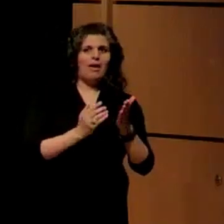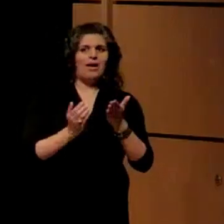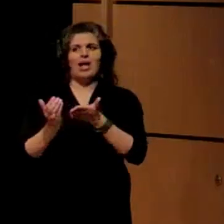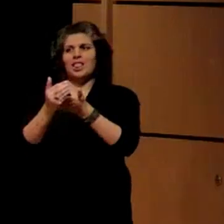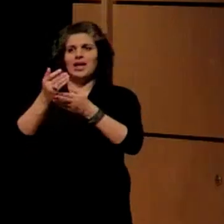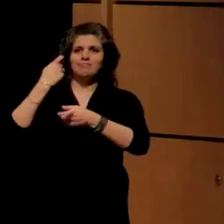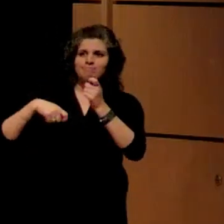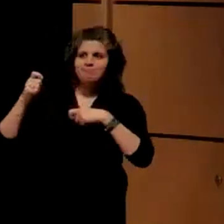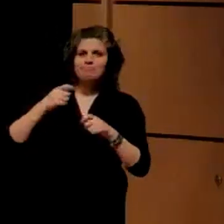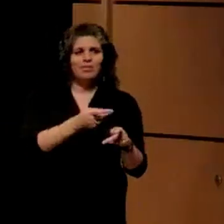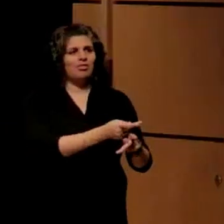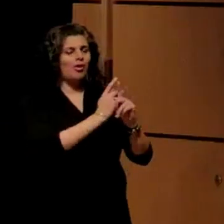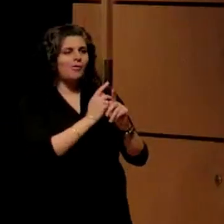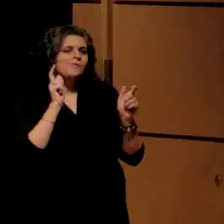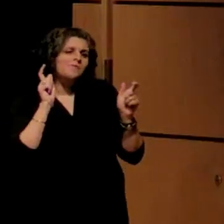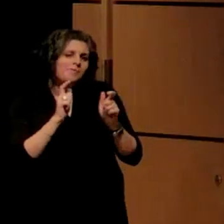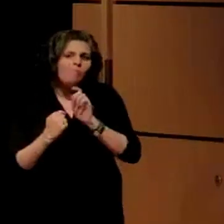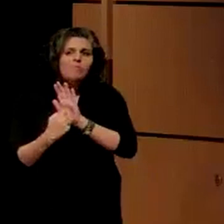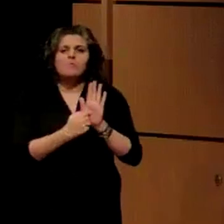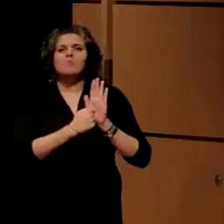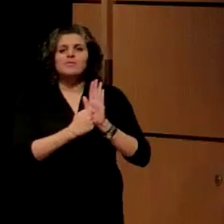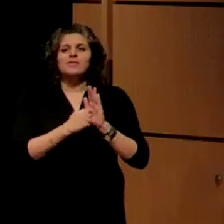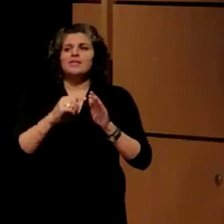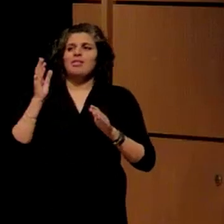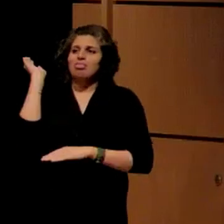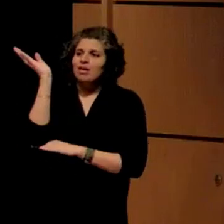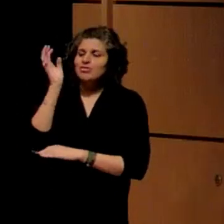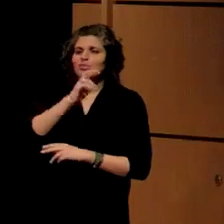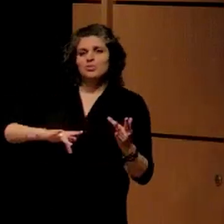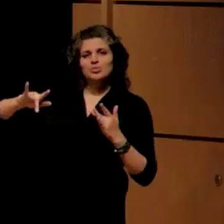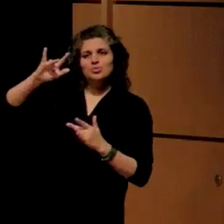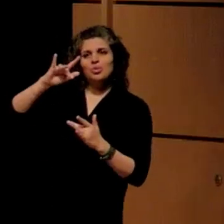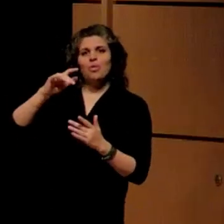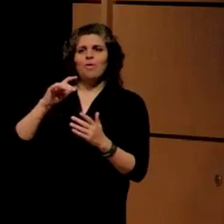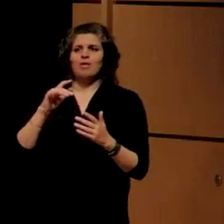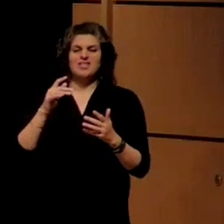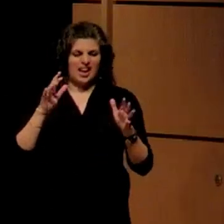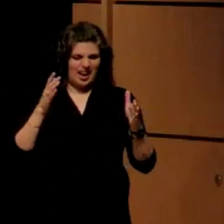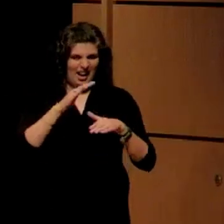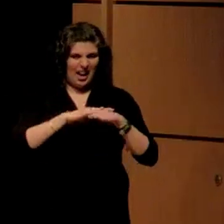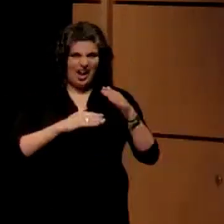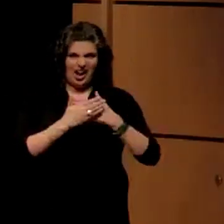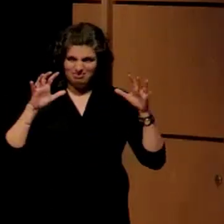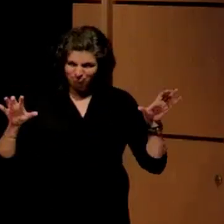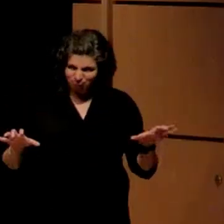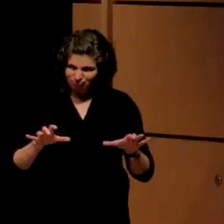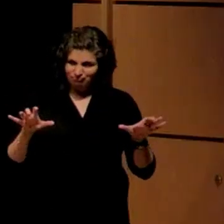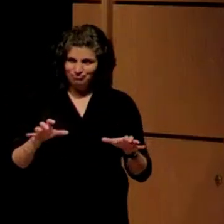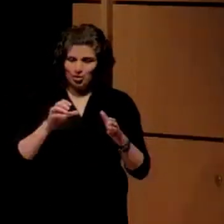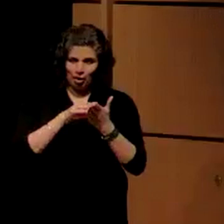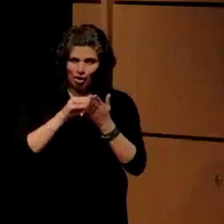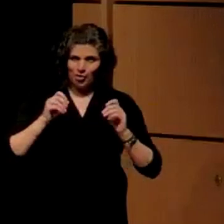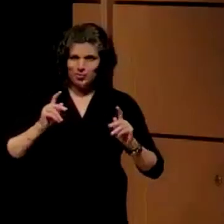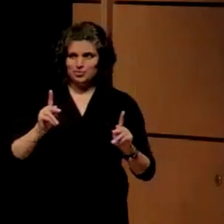loans, smaller scale installations, lectures, tours, and hands-on learning opportunities. Reflecting on